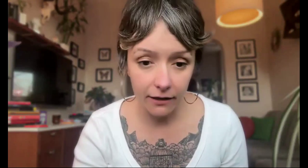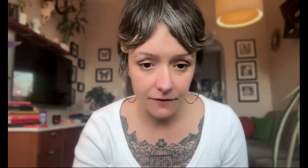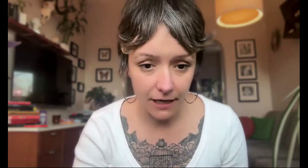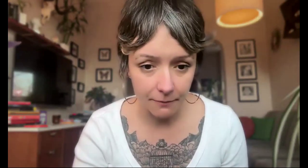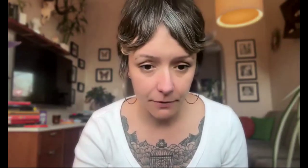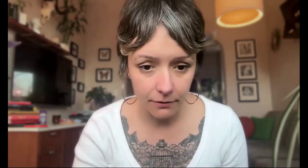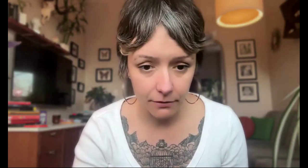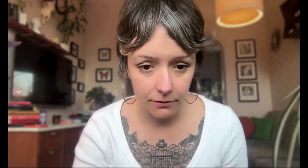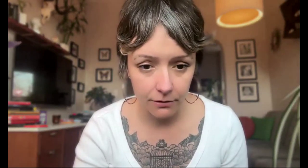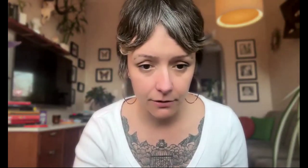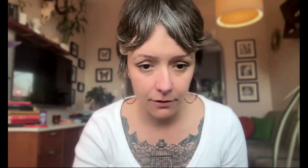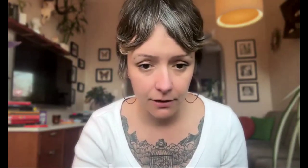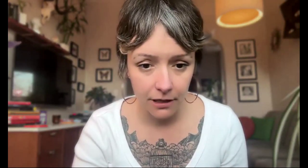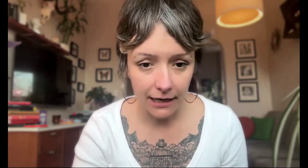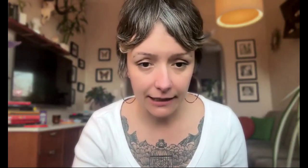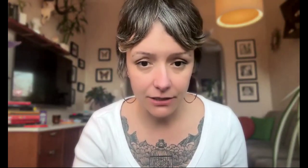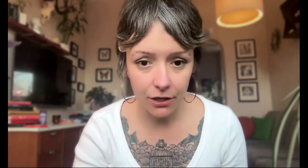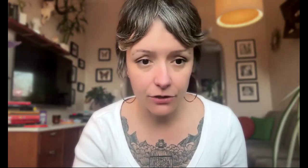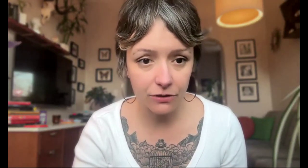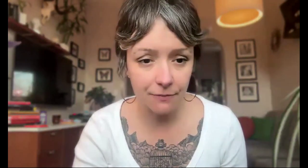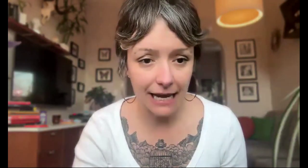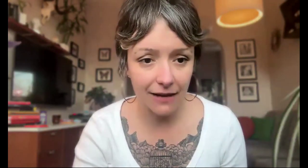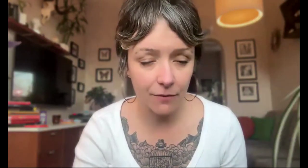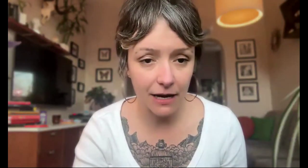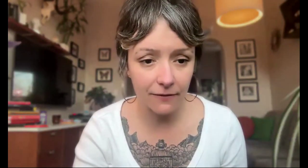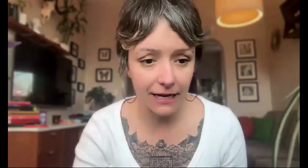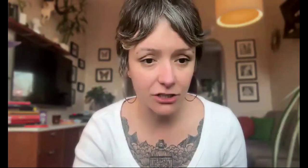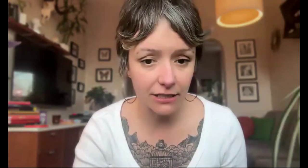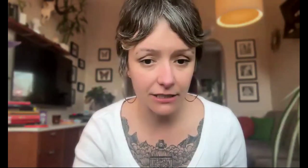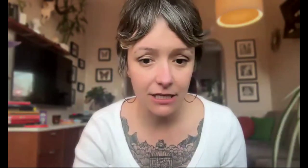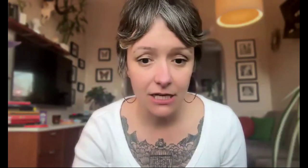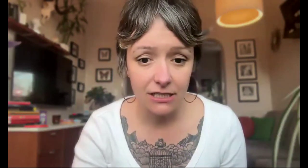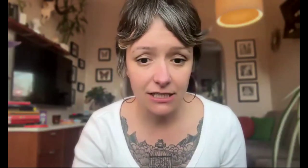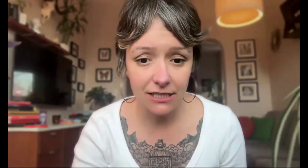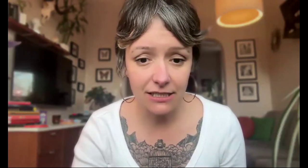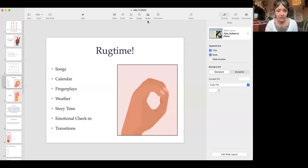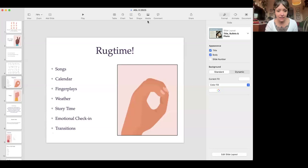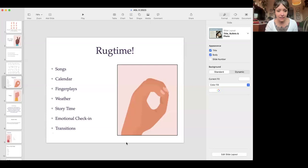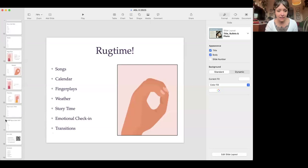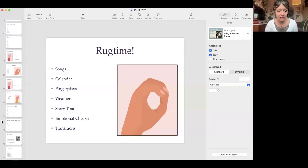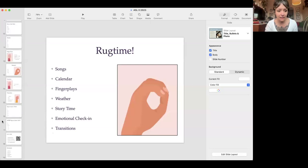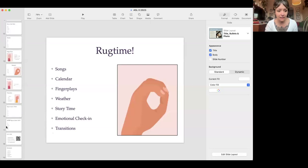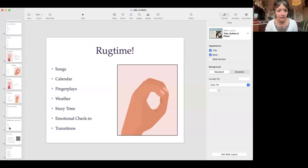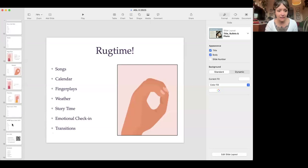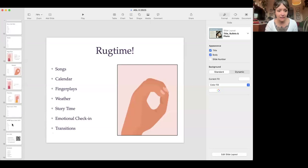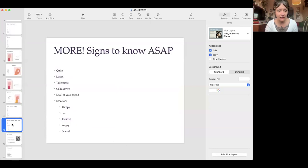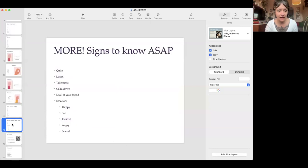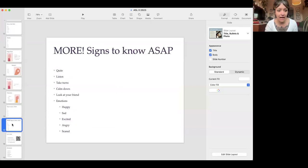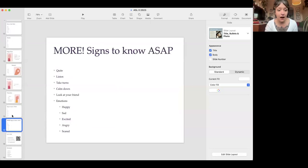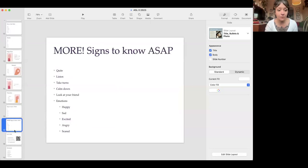enough time. And let's go to some behavior modifications. Dun, dun, dun, dun, dun, dun, dun, dun, dun, dun, dun. And also,